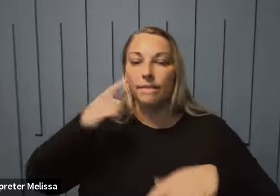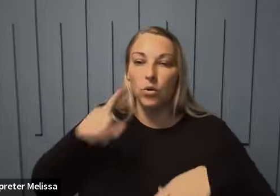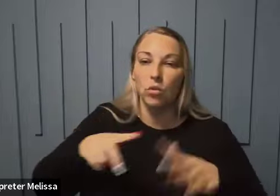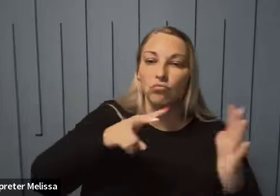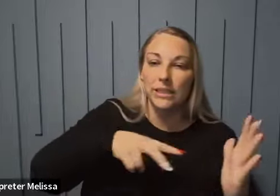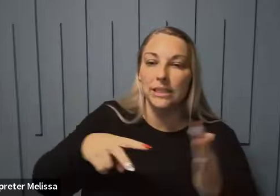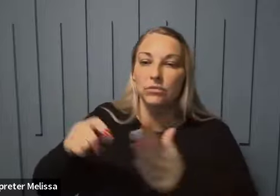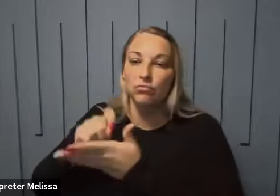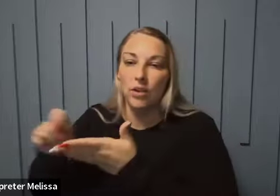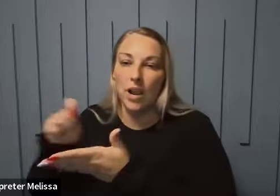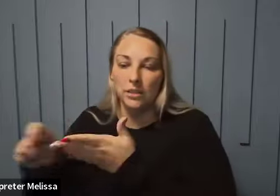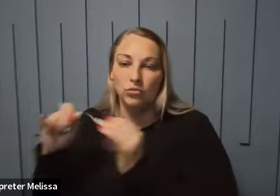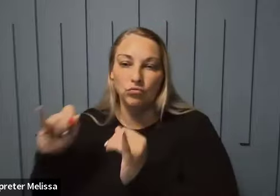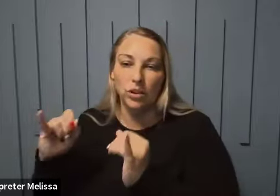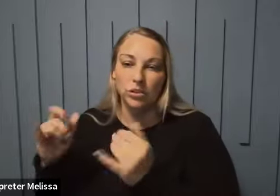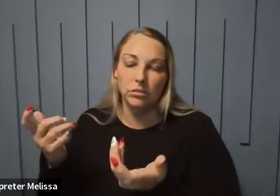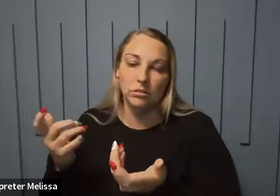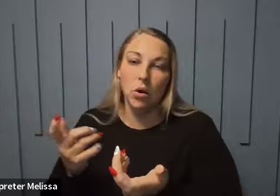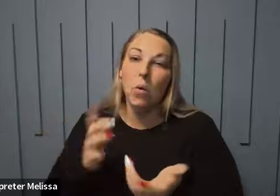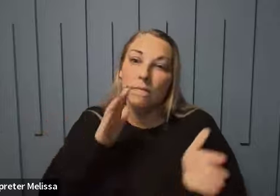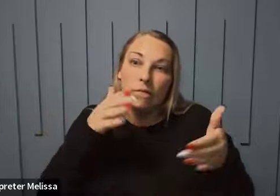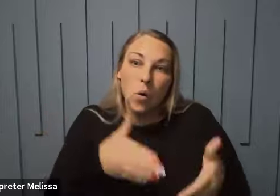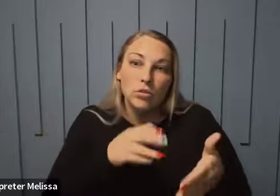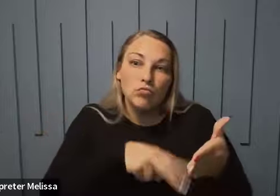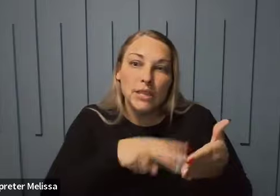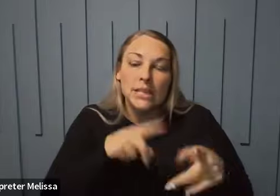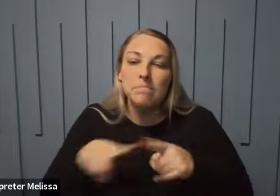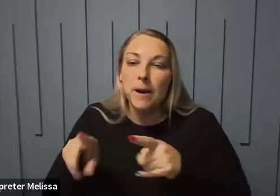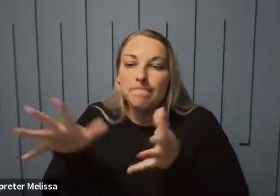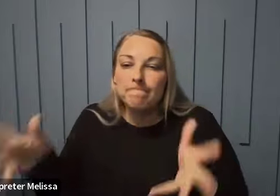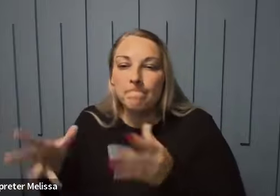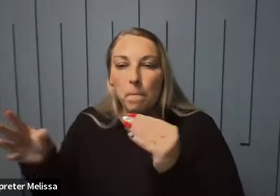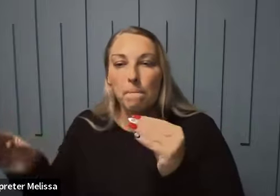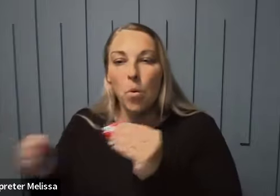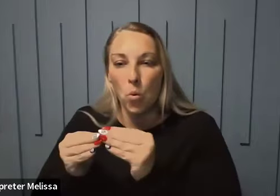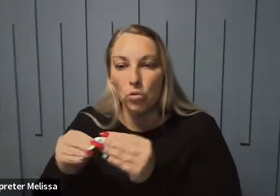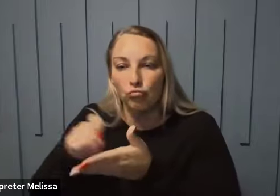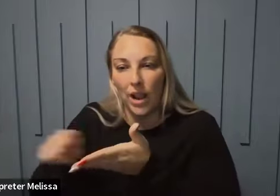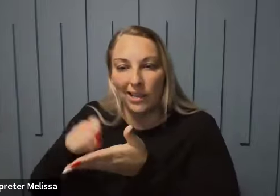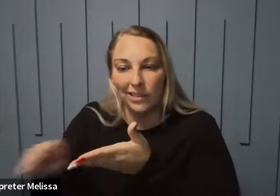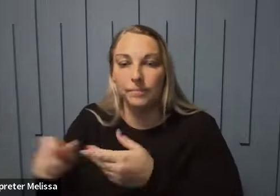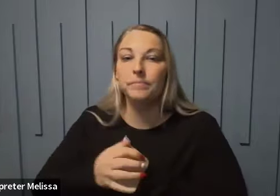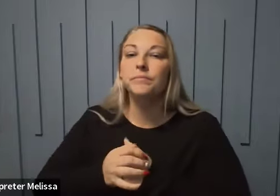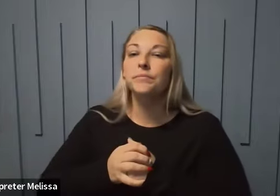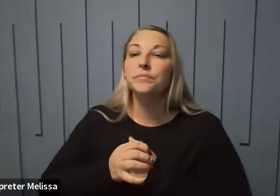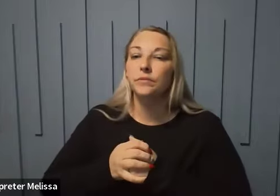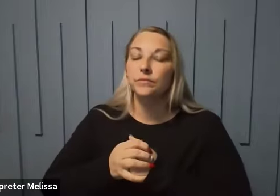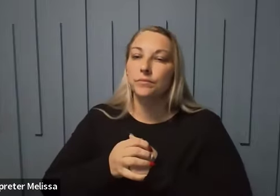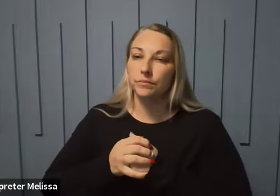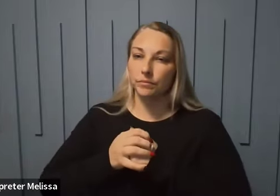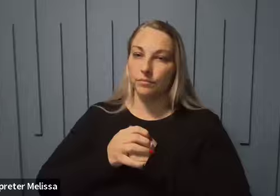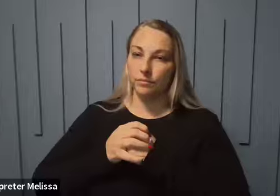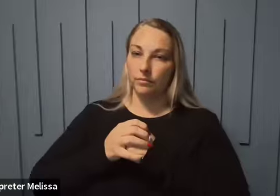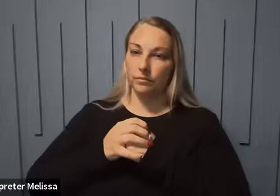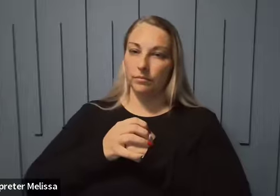really focused on reading, but we needed to do more writing. So those were the recommendations. So two of my educators, this is where I tell you about